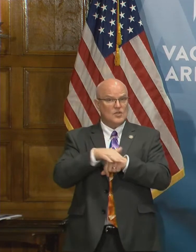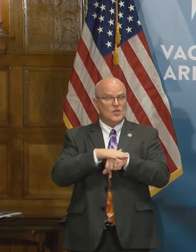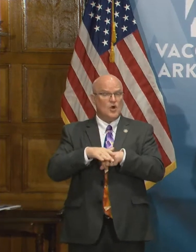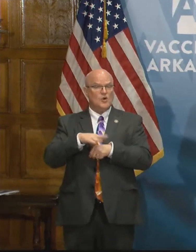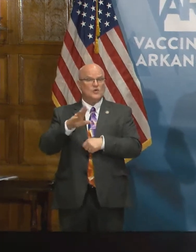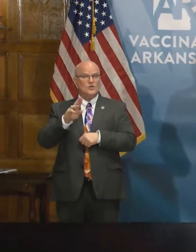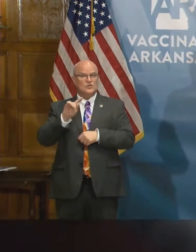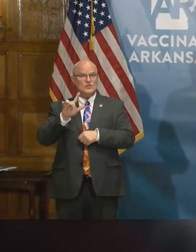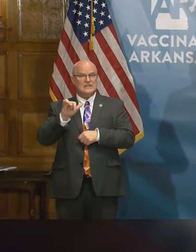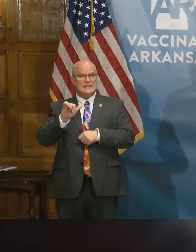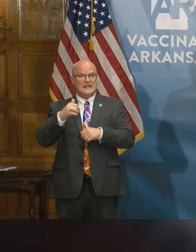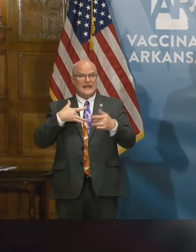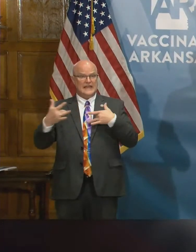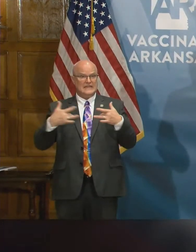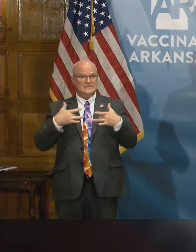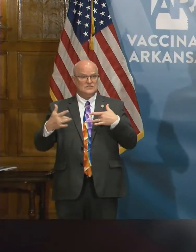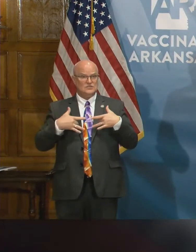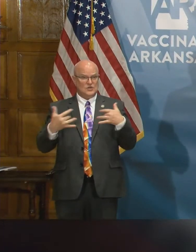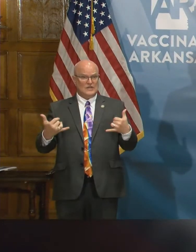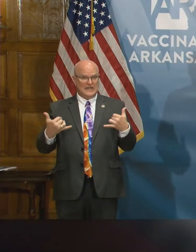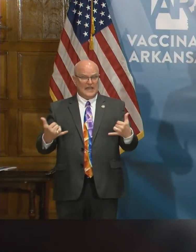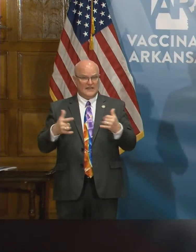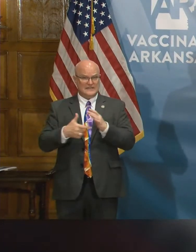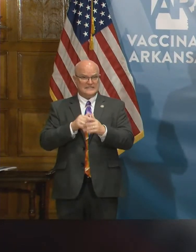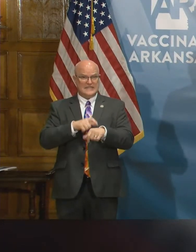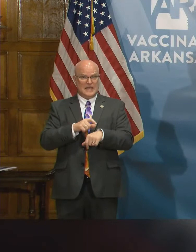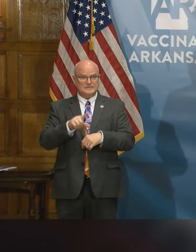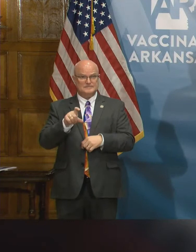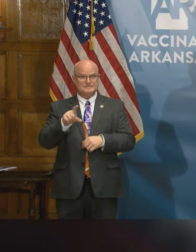utility companies? Is that a concern this time?